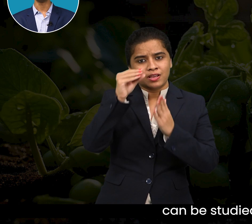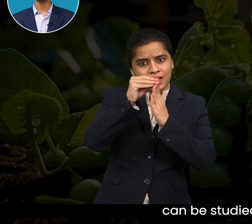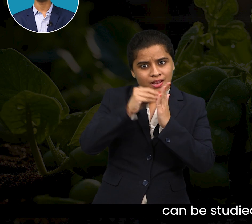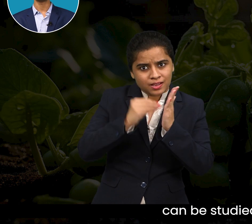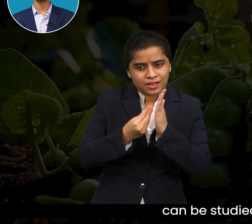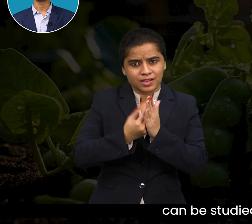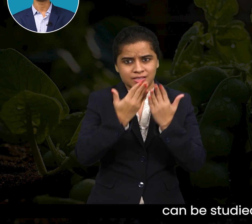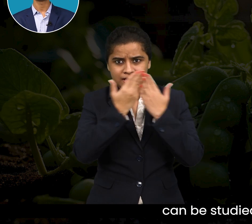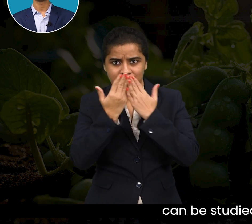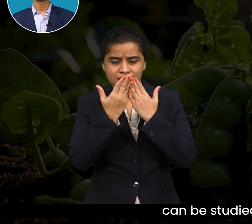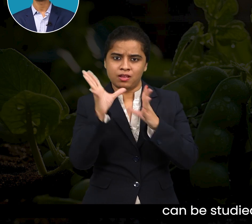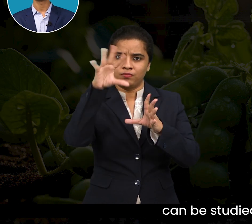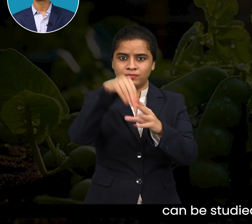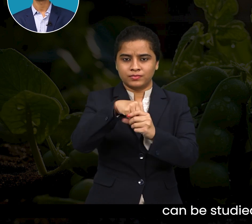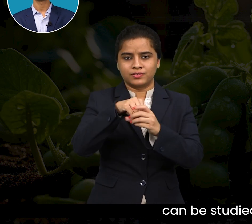studied one at a time.